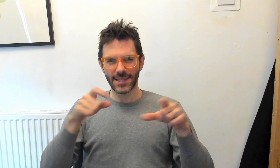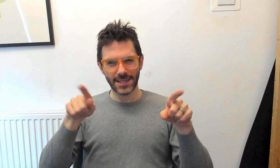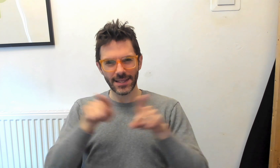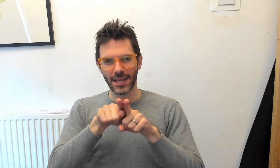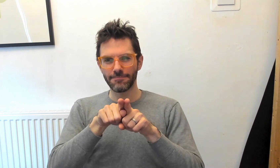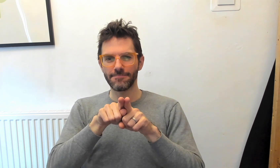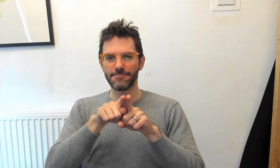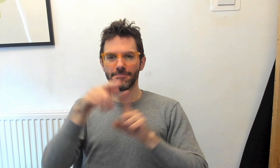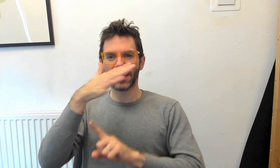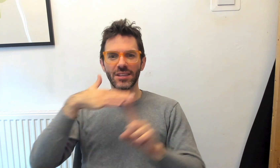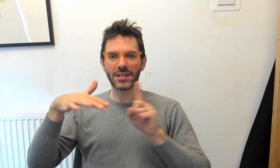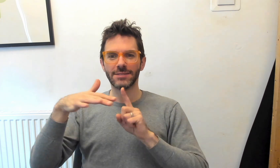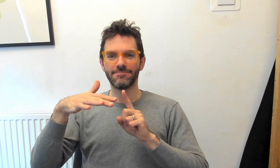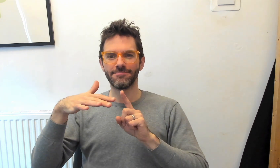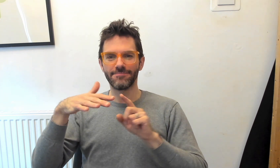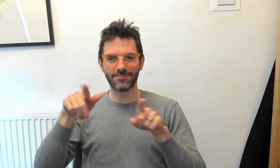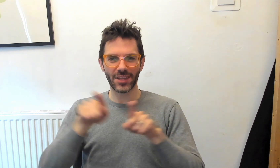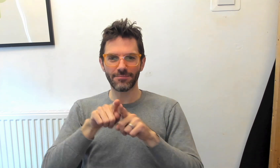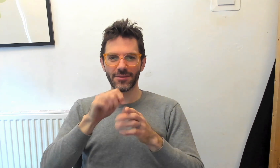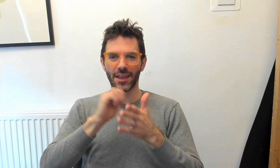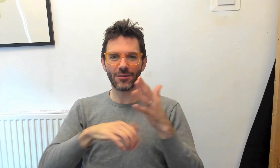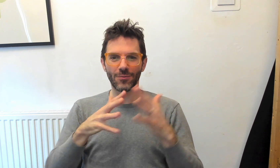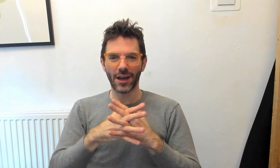the same environment, the same hardware.